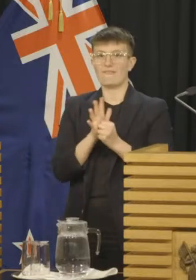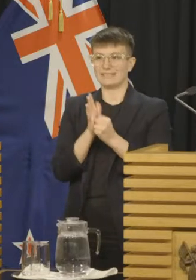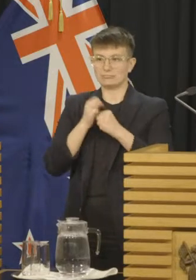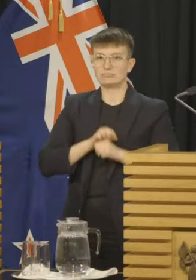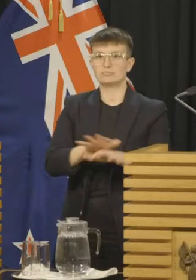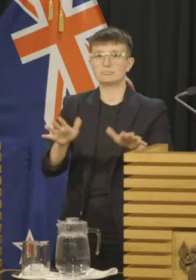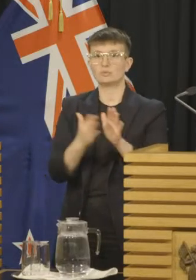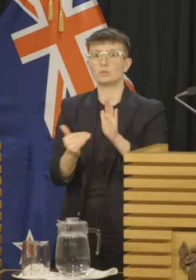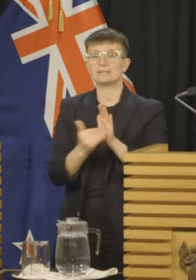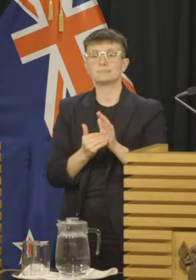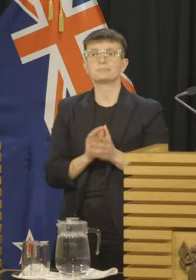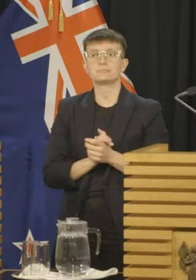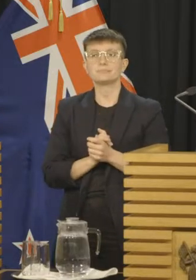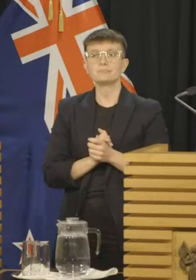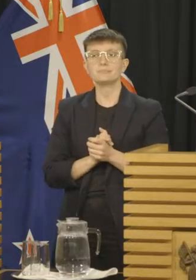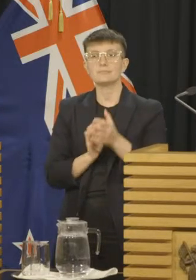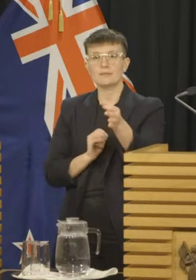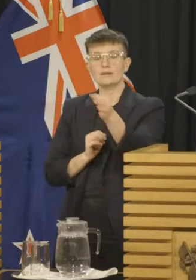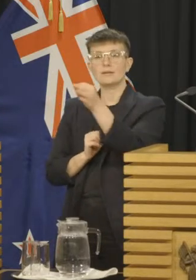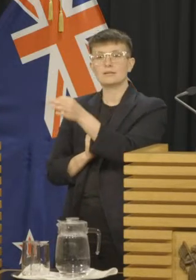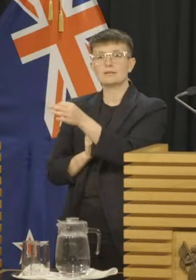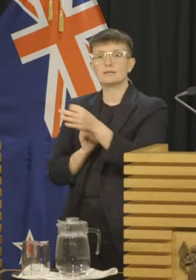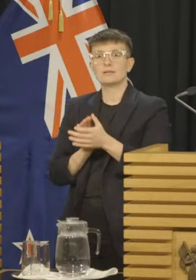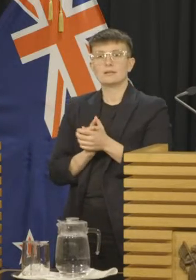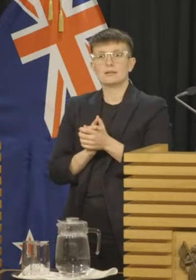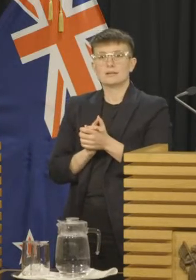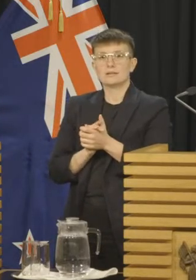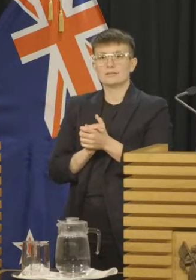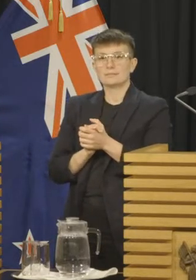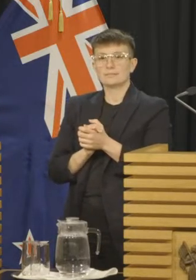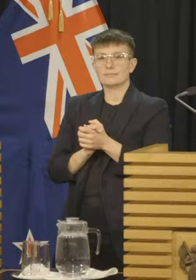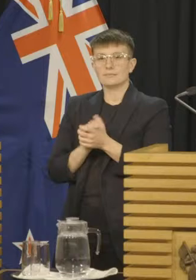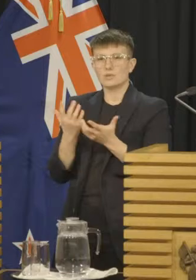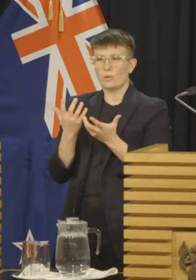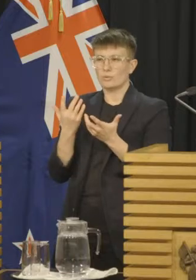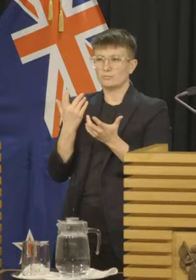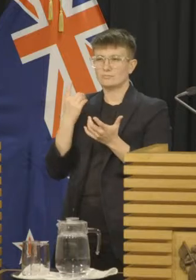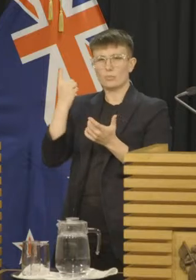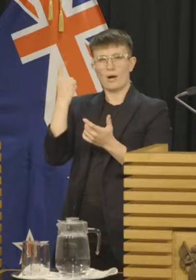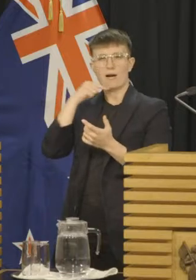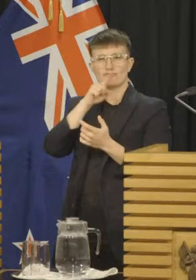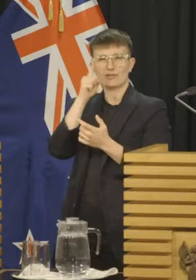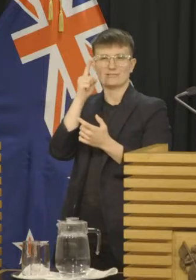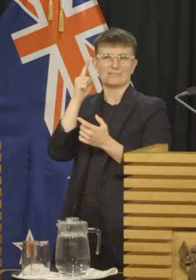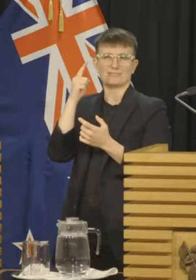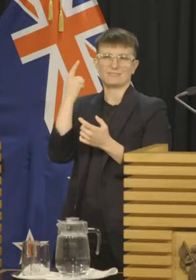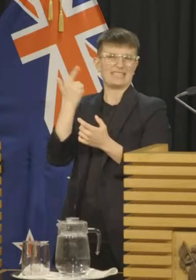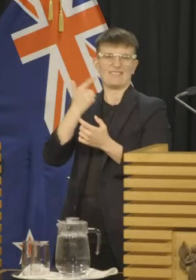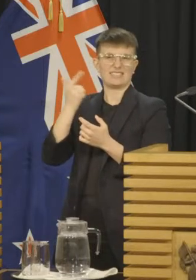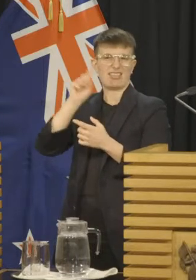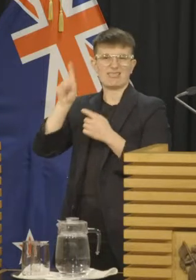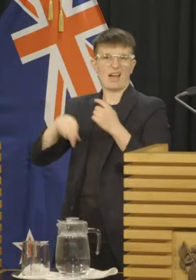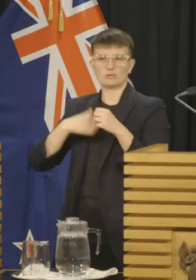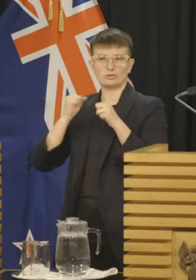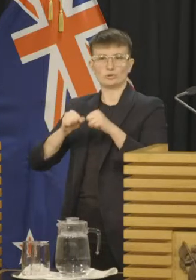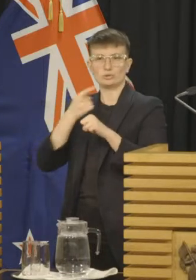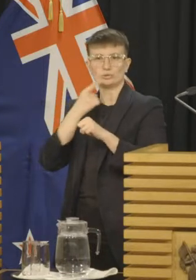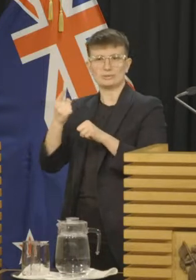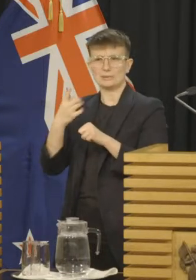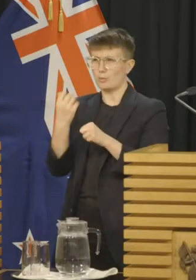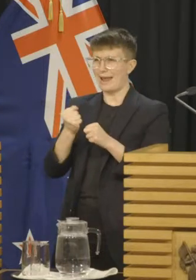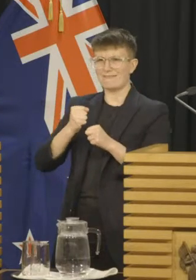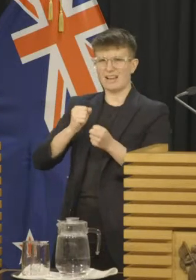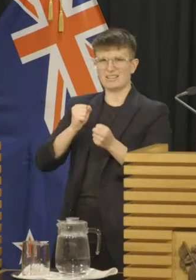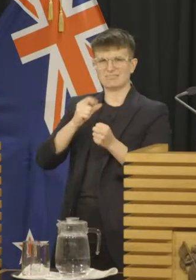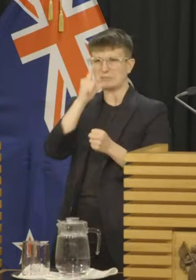about the 117,000 students that come in annually. Do we have a capacity problem? Is that kind of key to not being No, I think keeping in